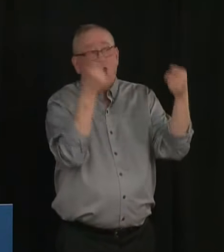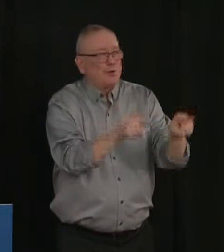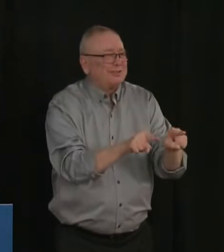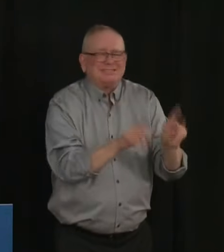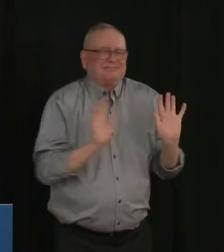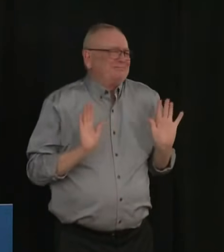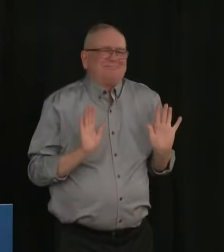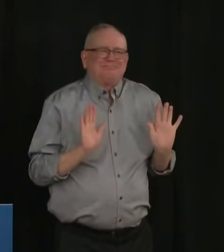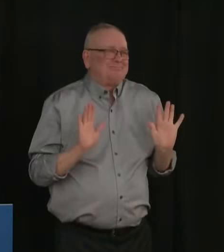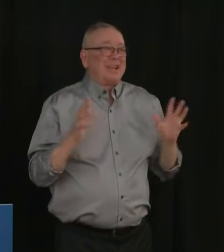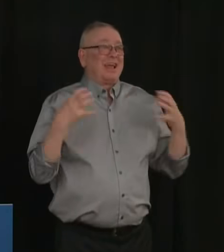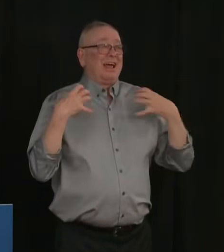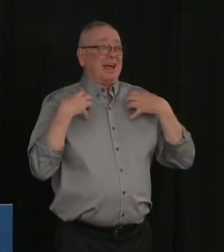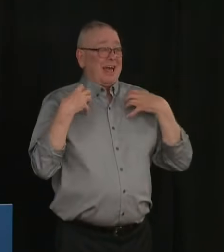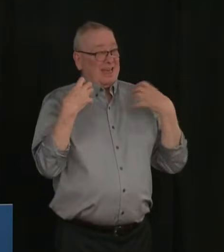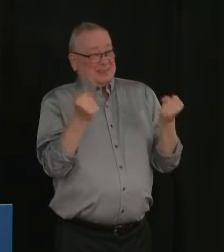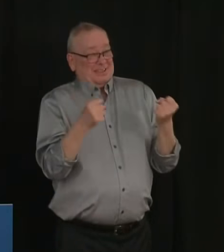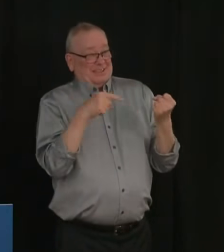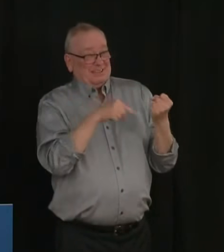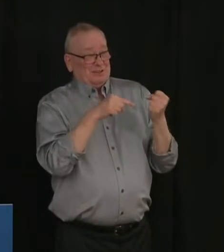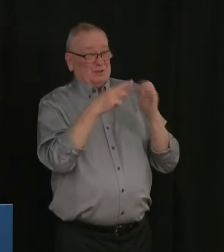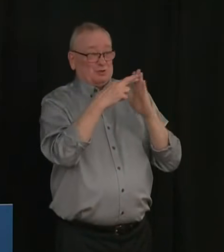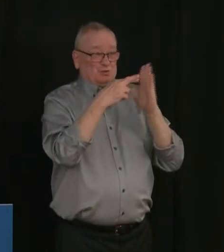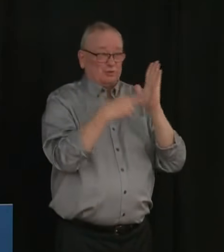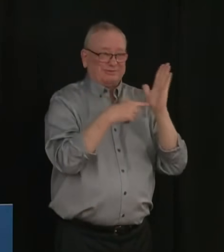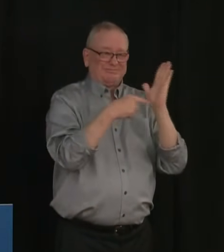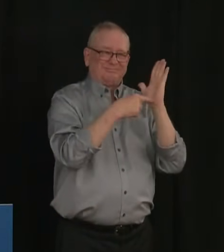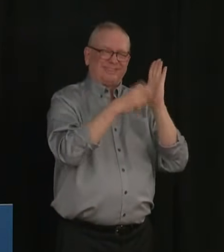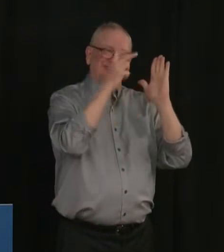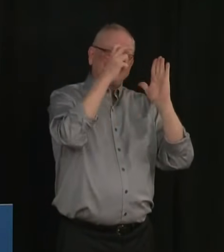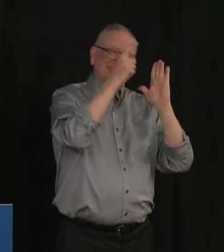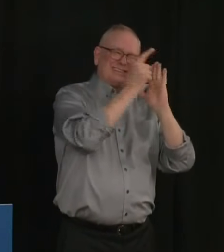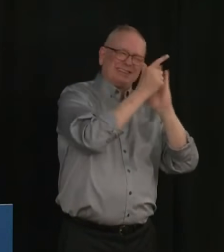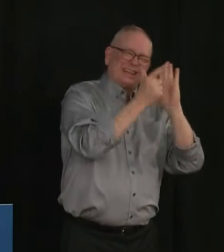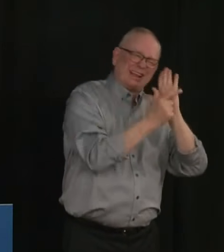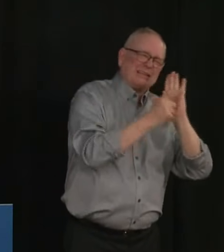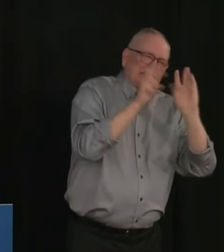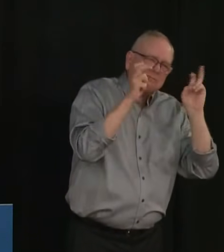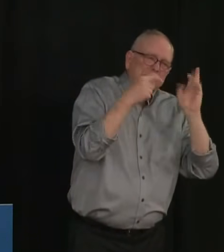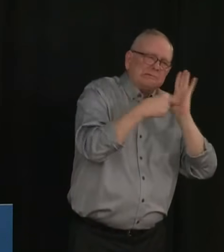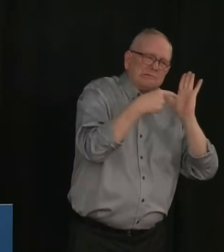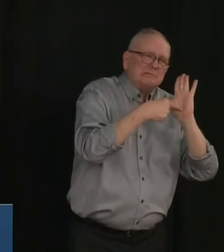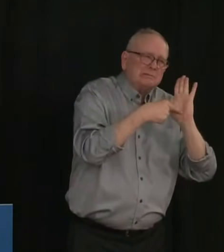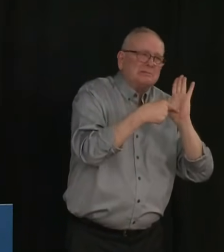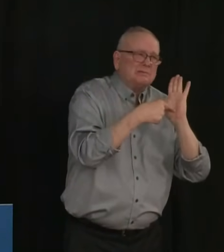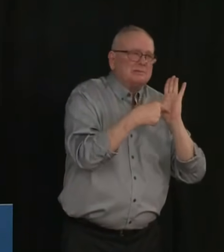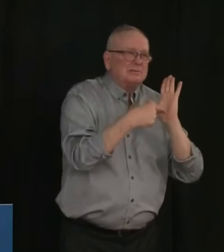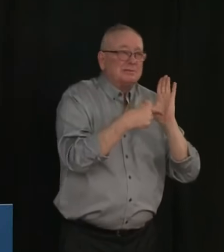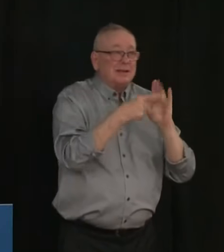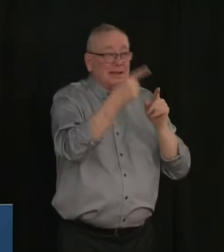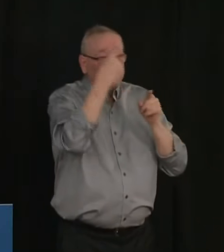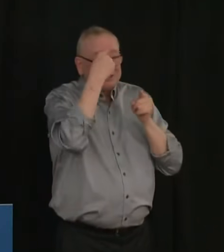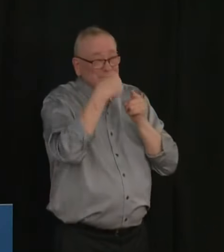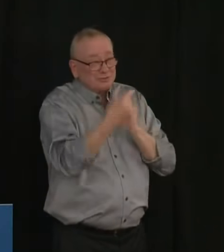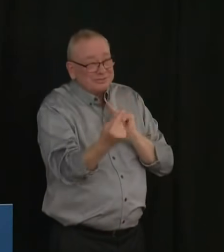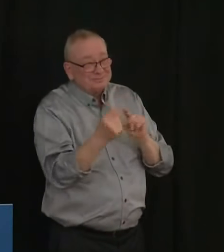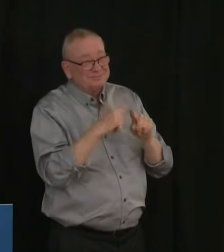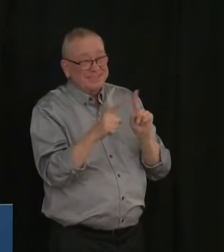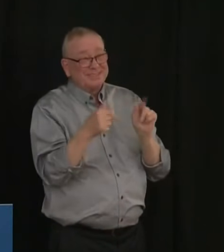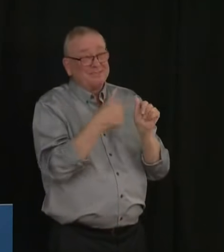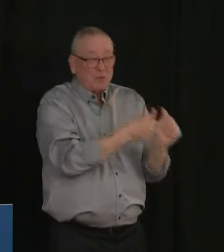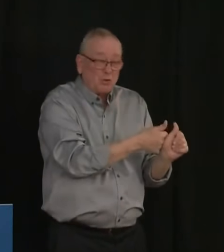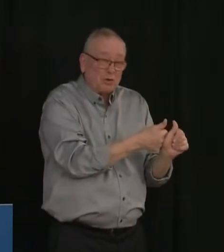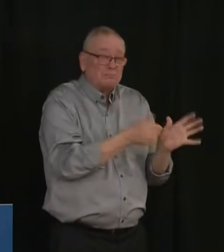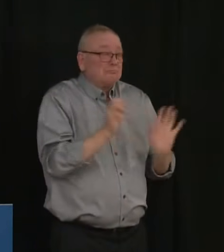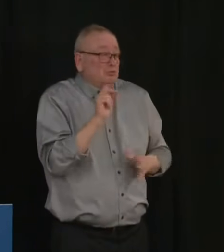required, and so it's critical, again, to make that distinction between what we all need to do, which is continue to have respectful dialogue and